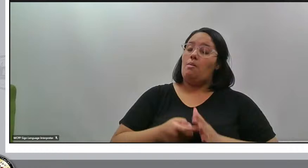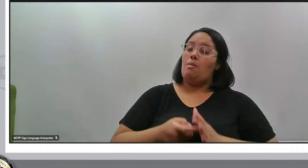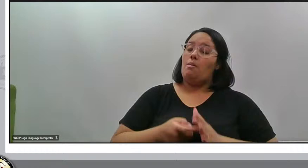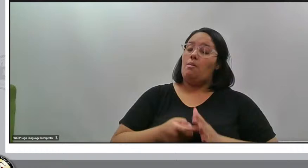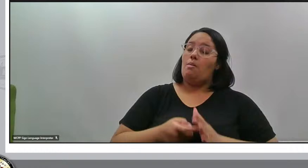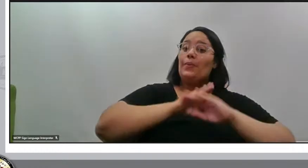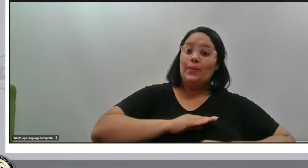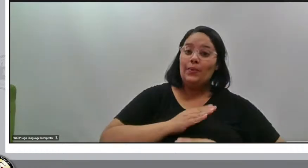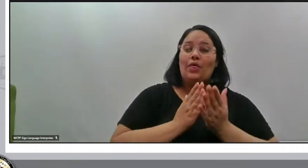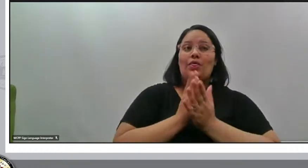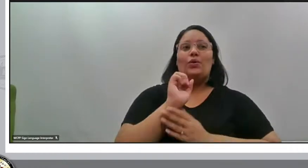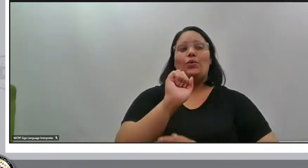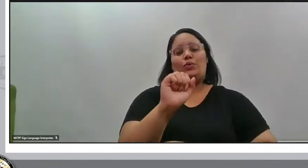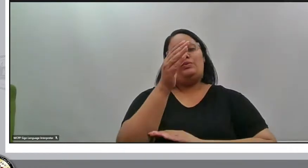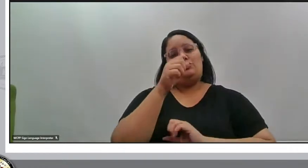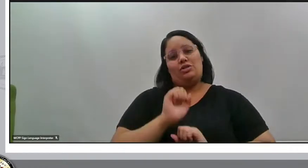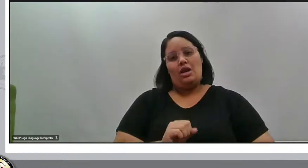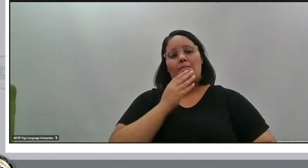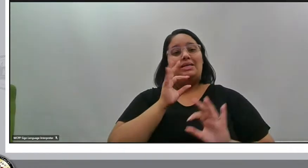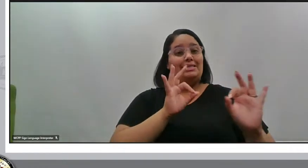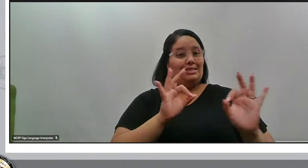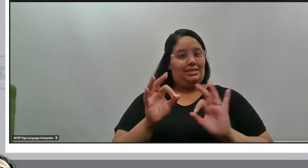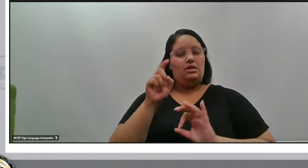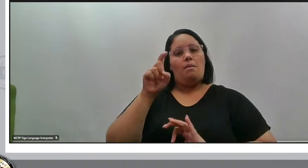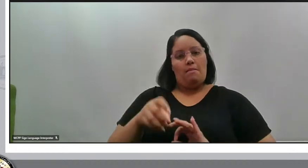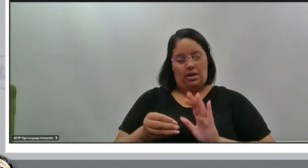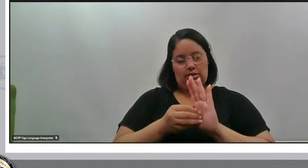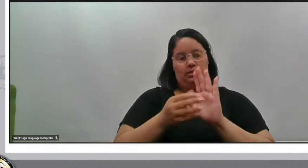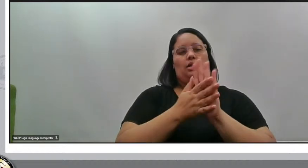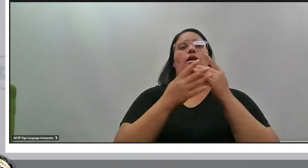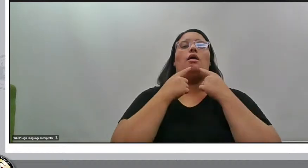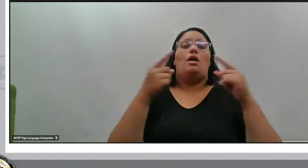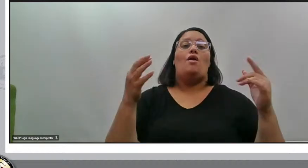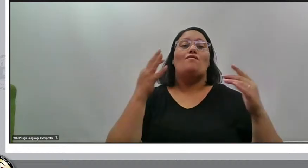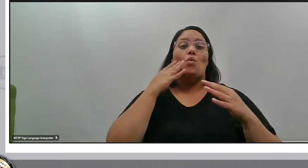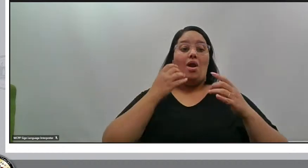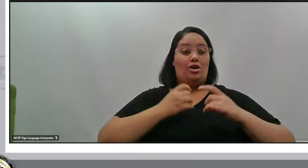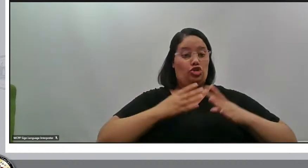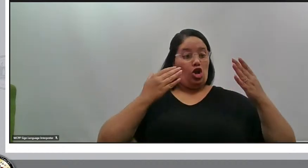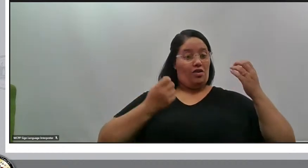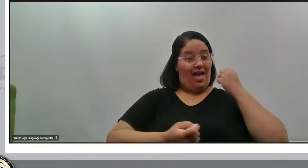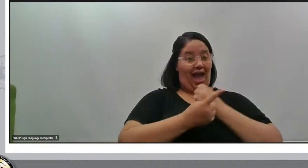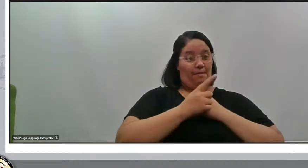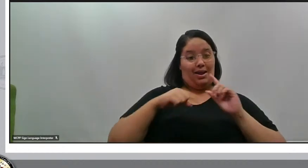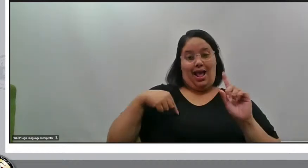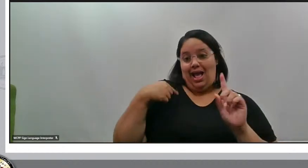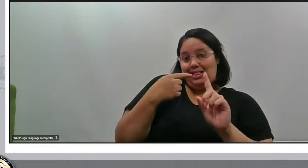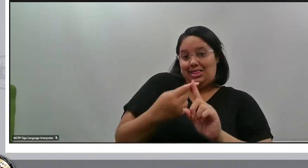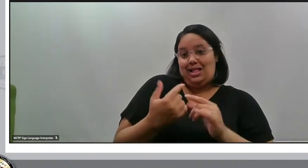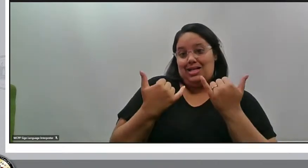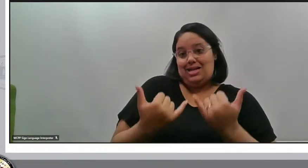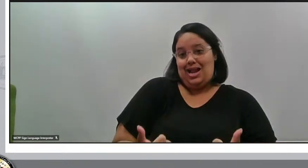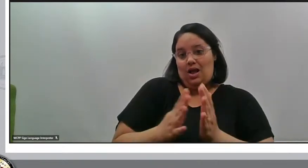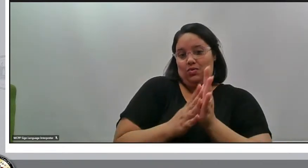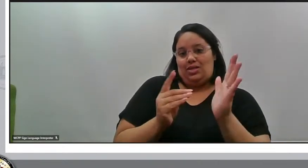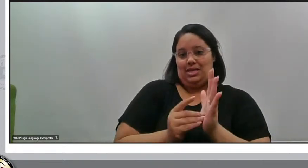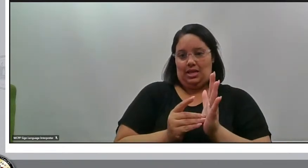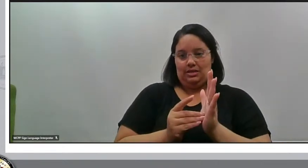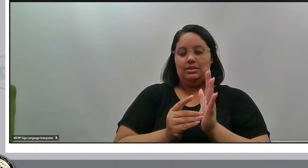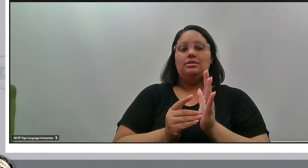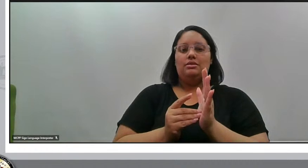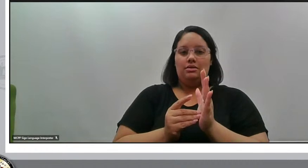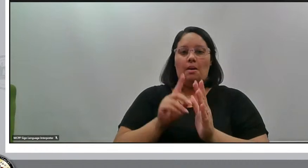then through you, Chairperson, this needs to be declared from the start of when it occurred up until the current date. And it needs